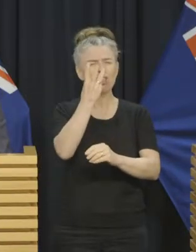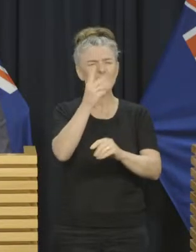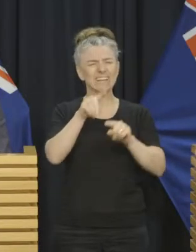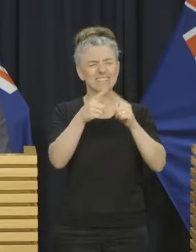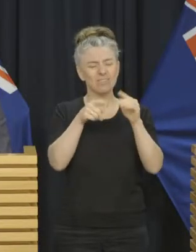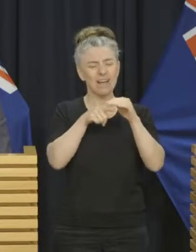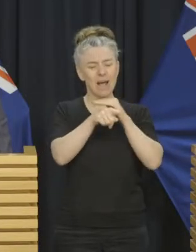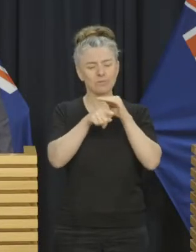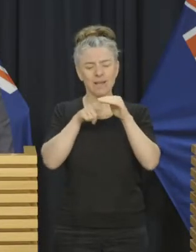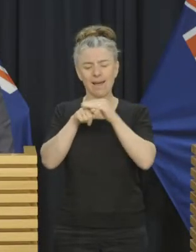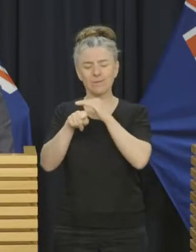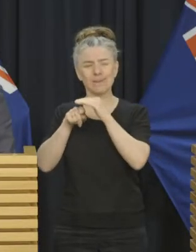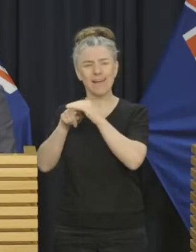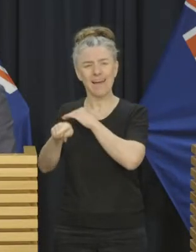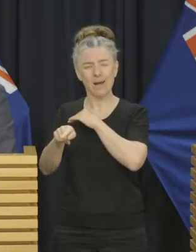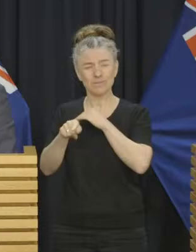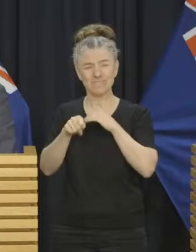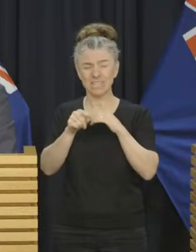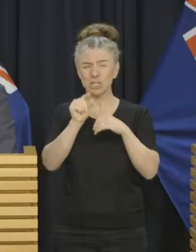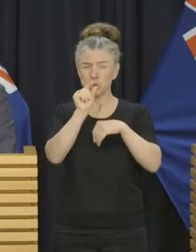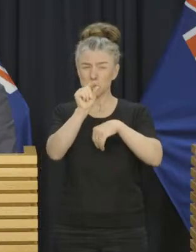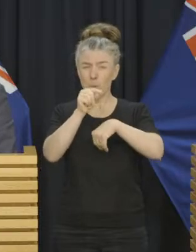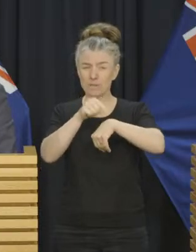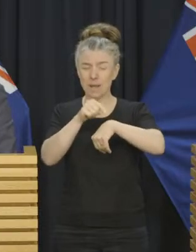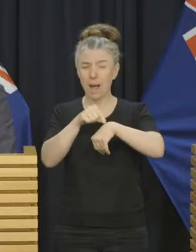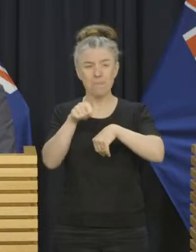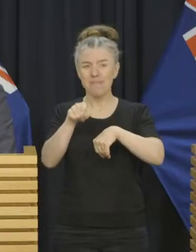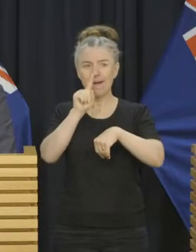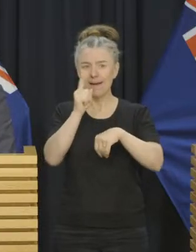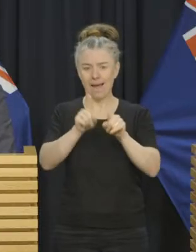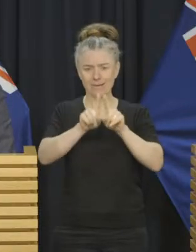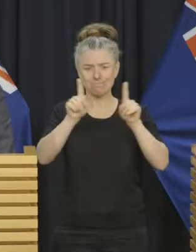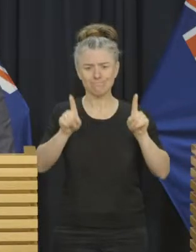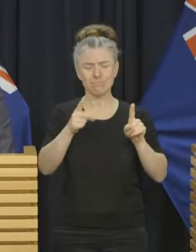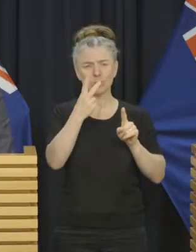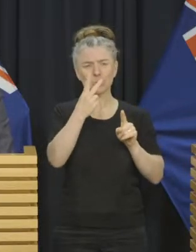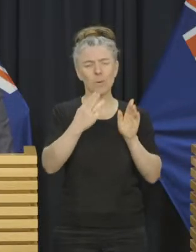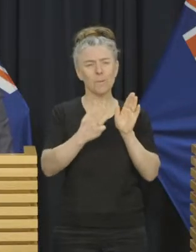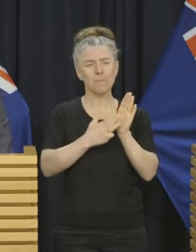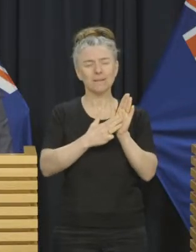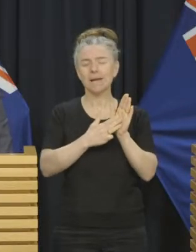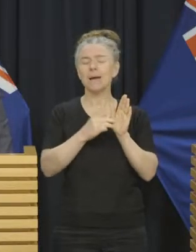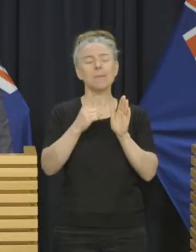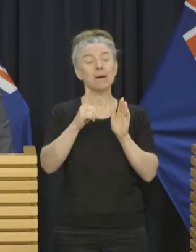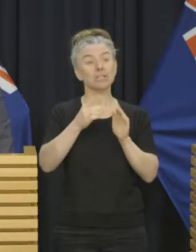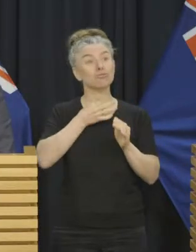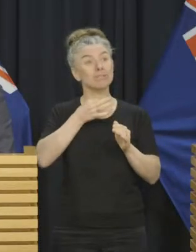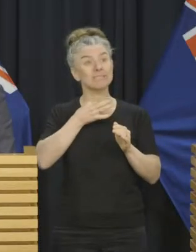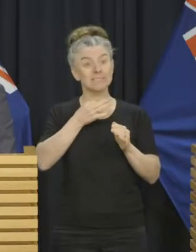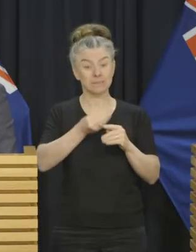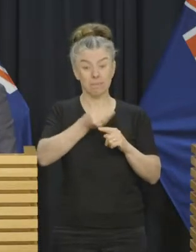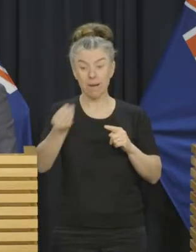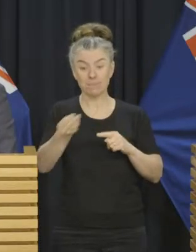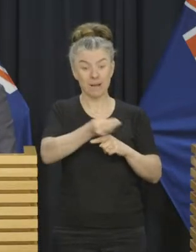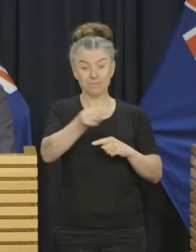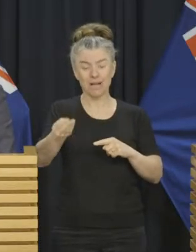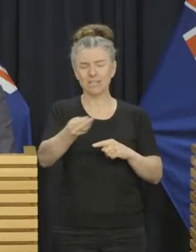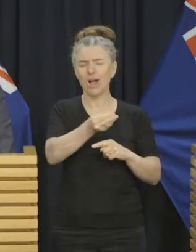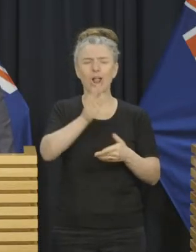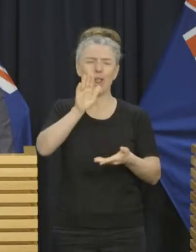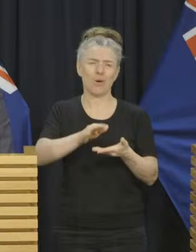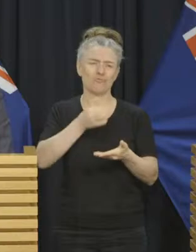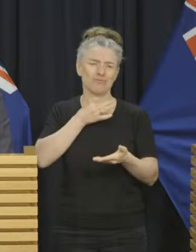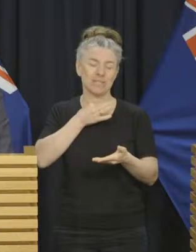short time where social distancing could not be strictly followed, but the health risk is considered to be low because the returnees